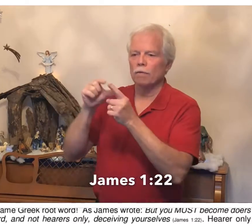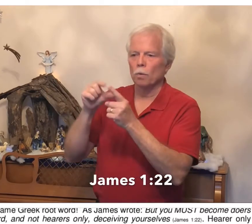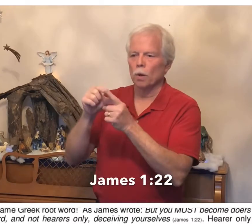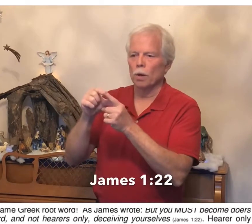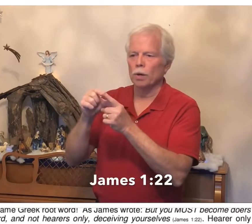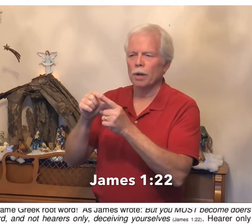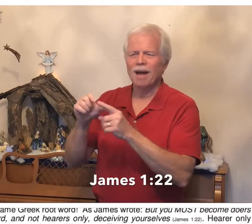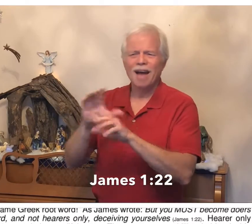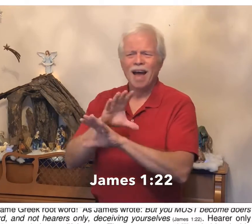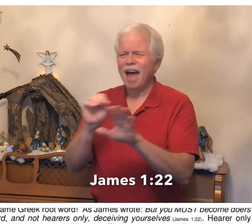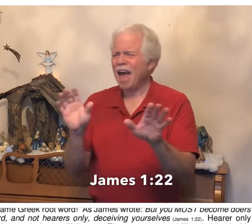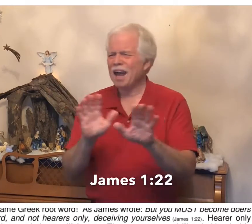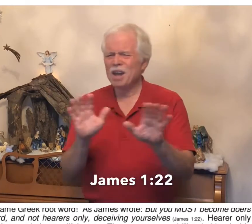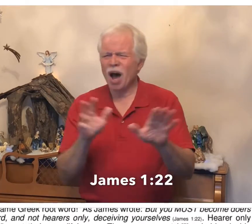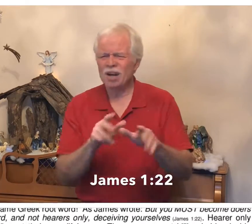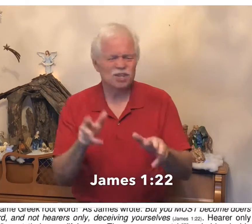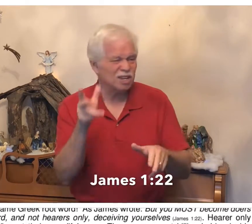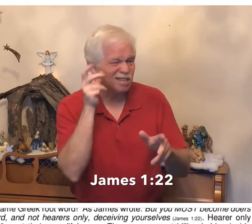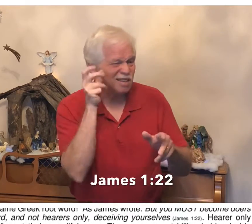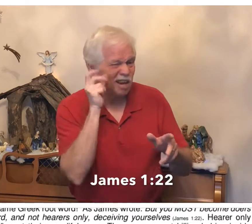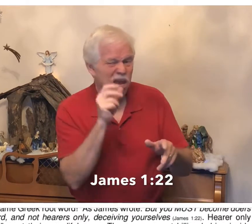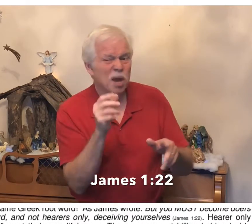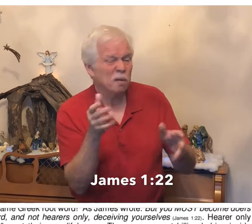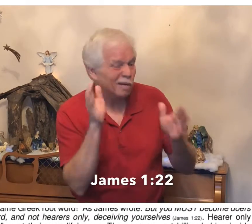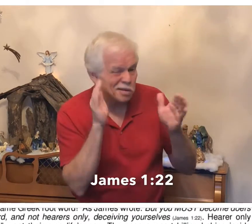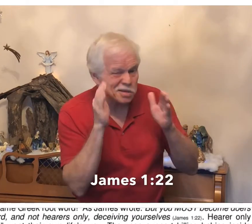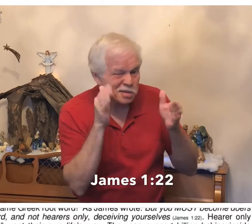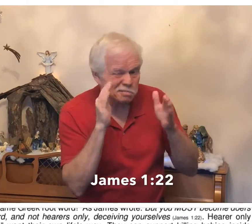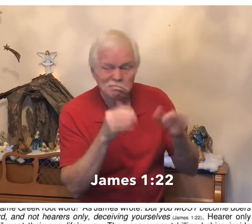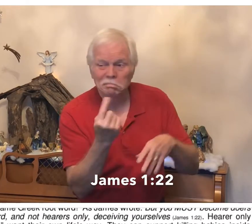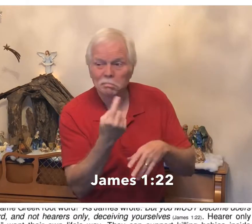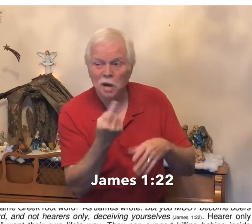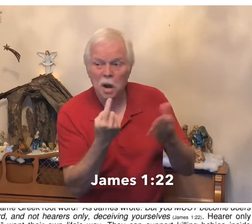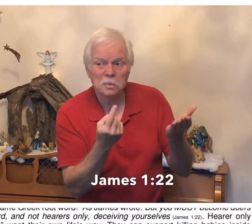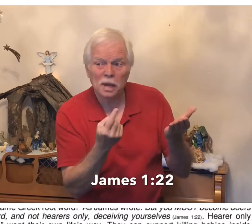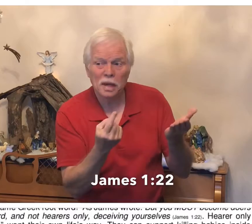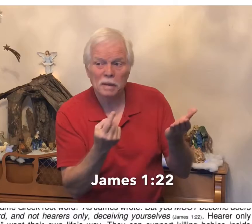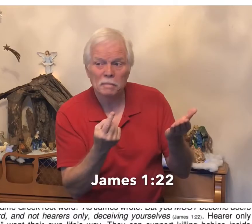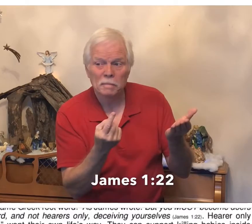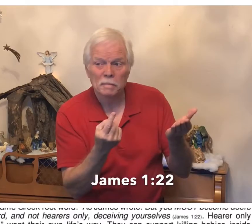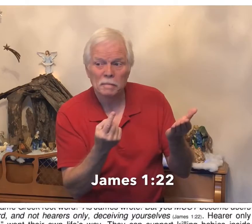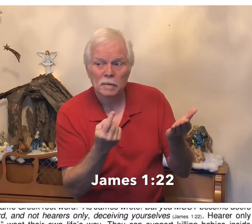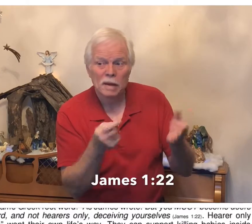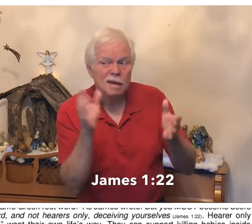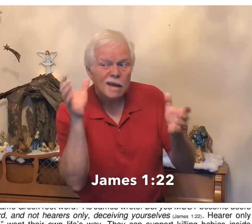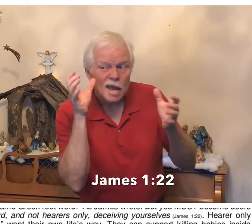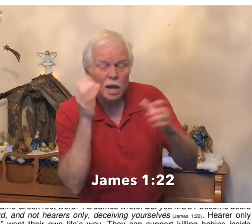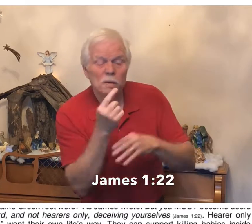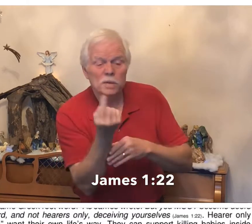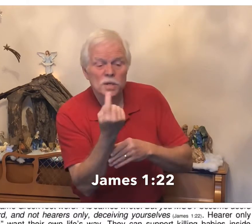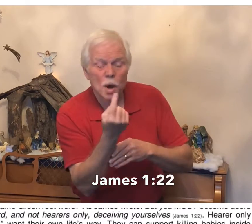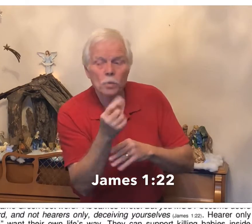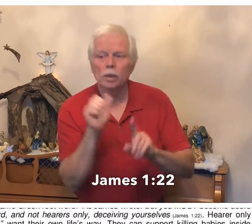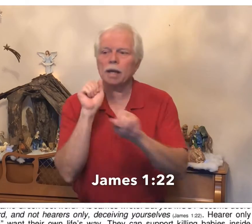the word. And not just hearers only. Hearers only